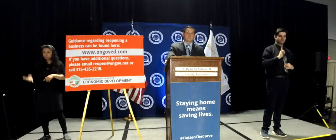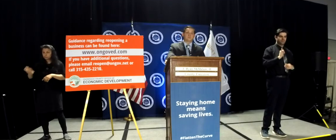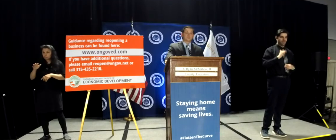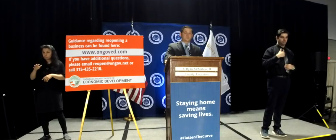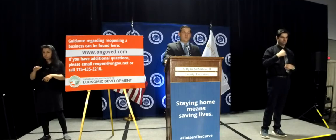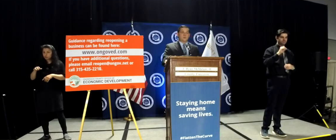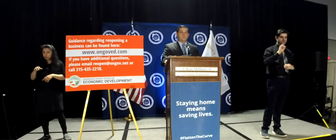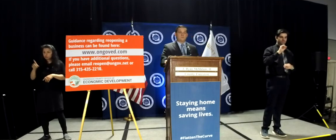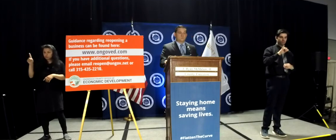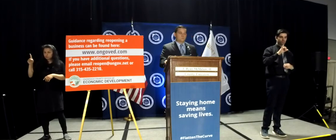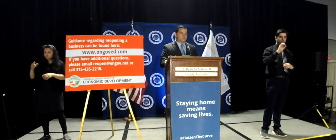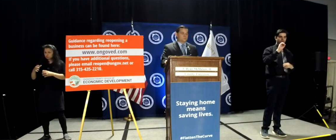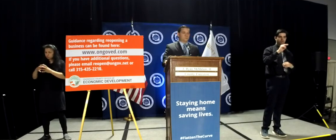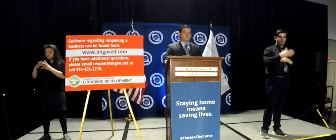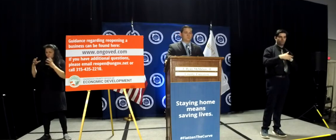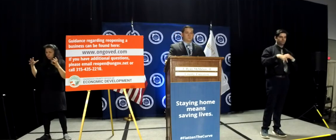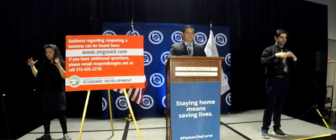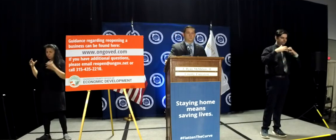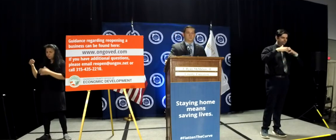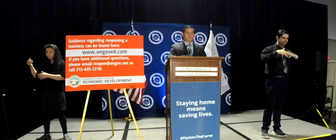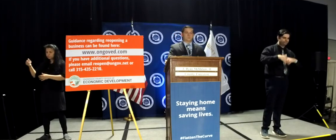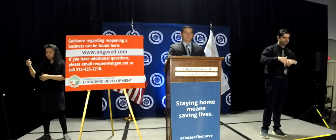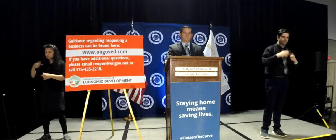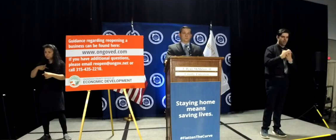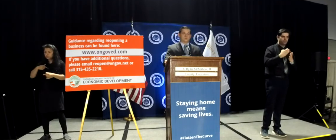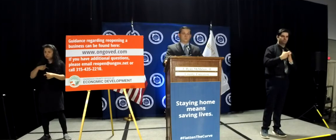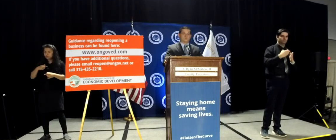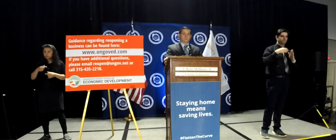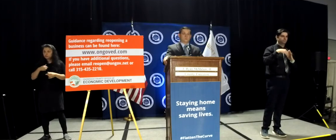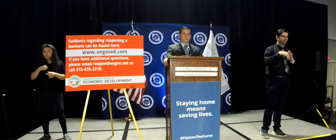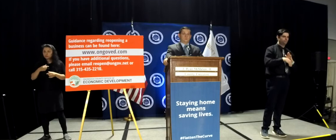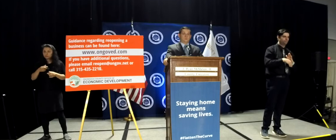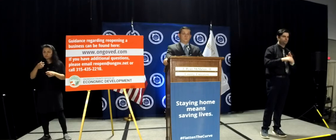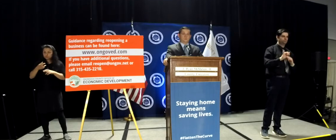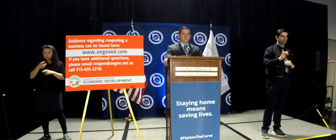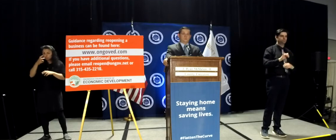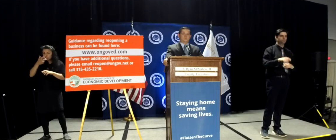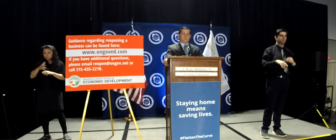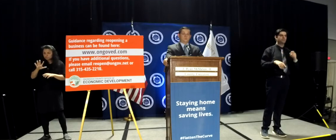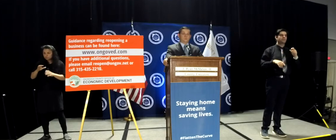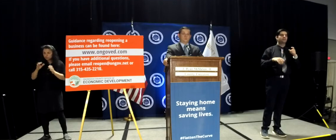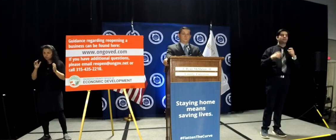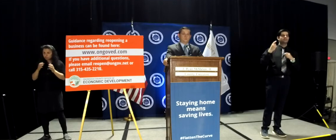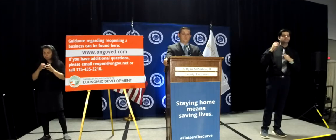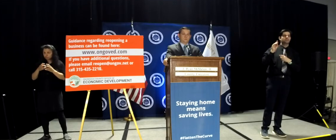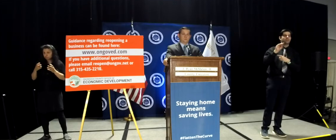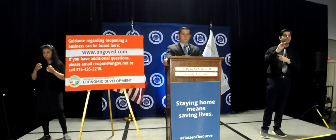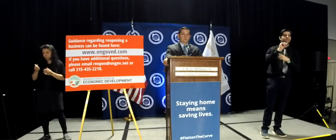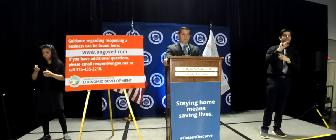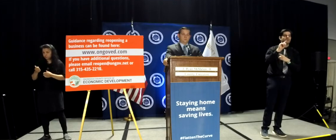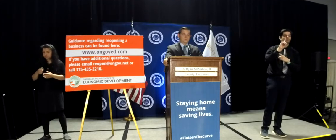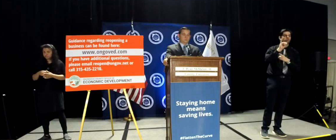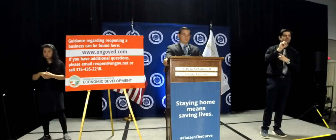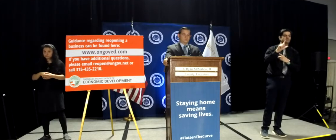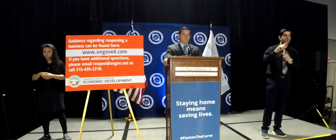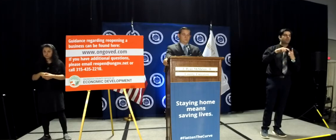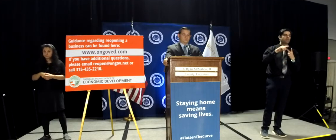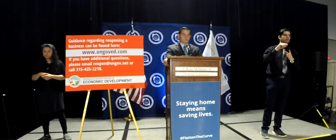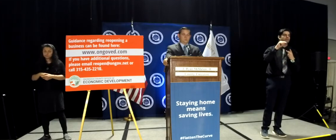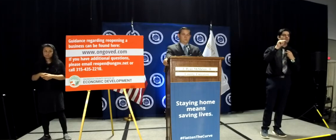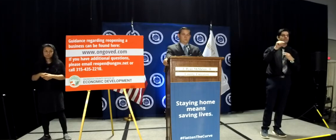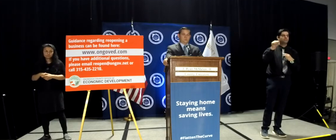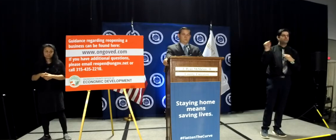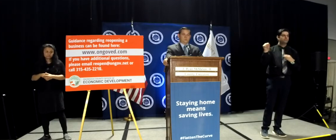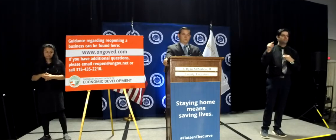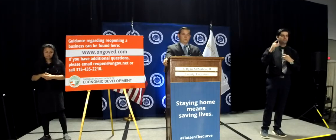flows. But if Matt Driscoll and Colleen Deacon never told you phase 2 can't go Friday, the mall